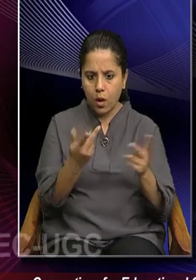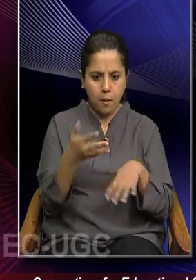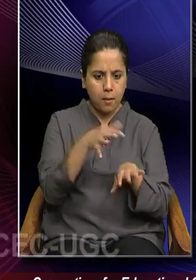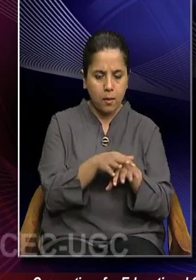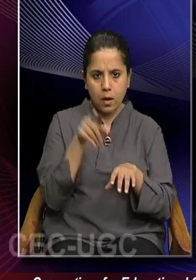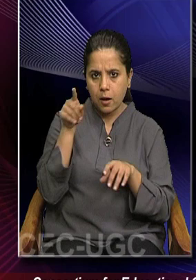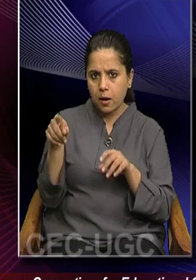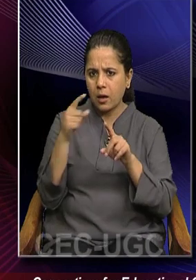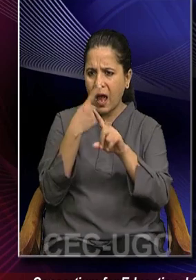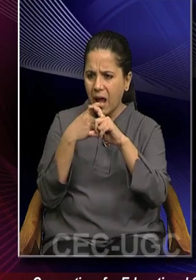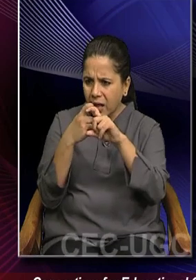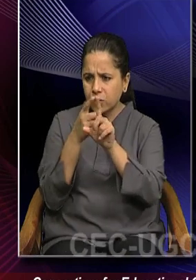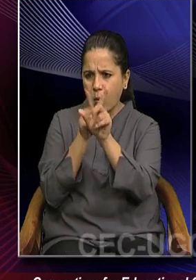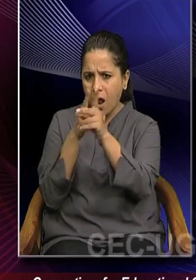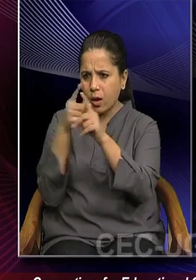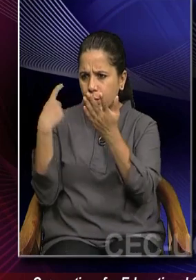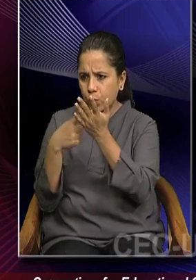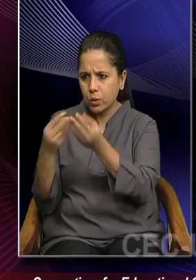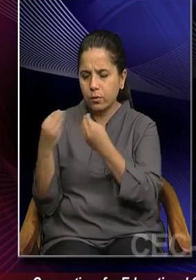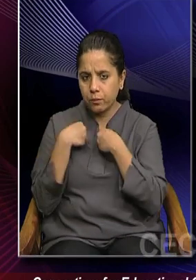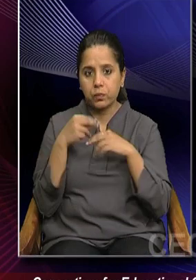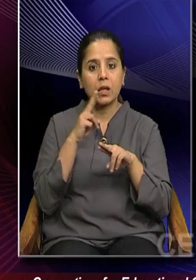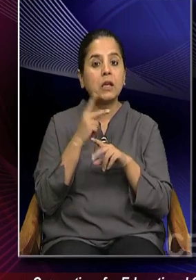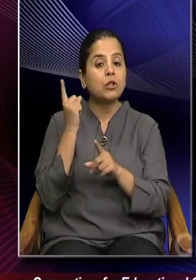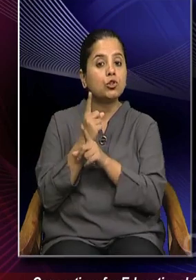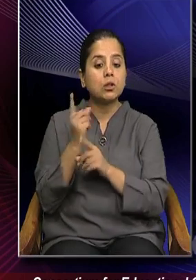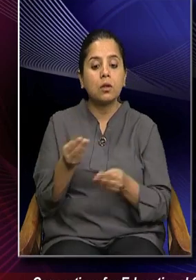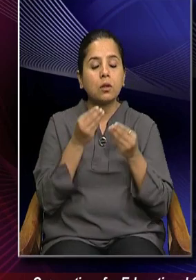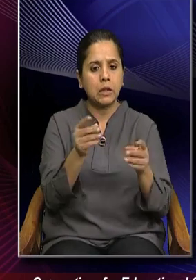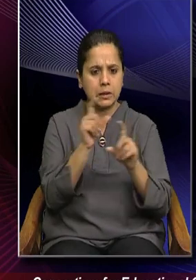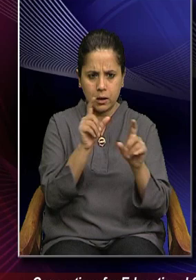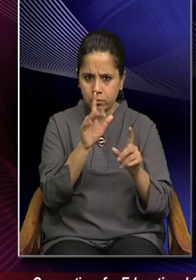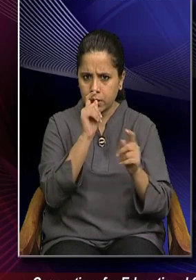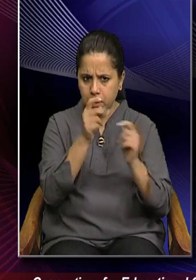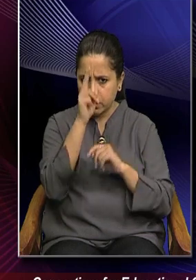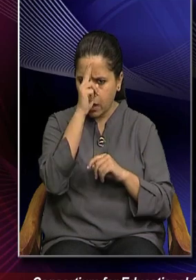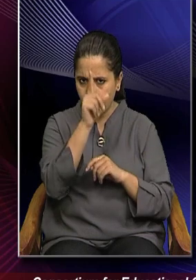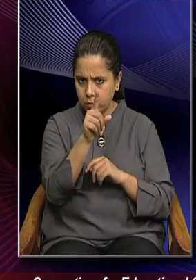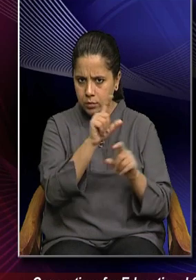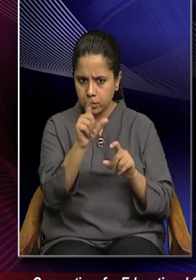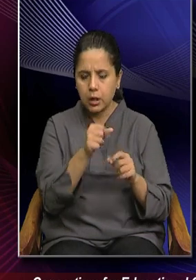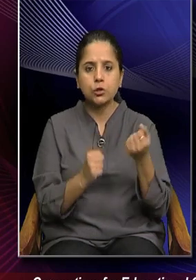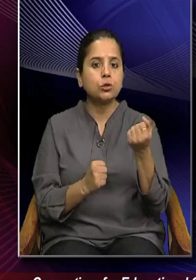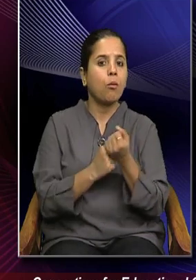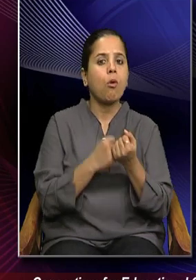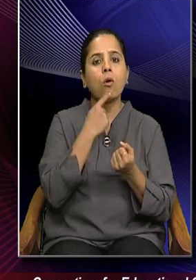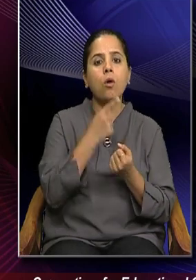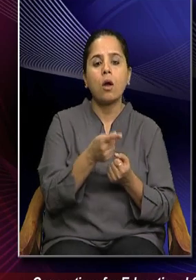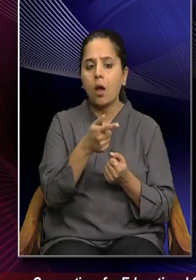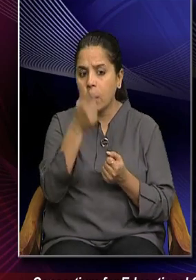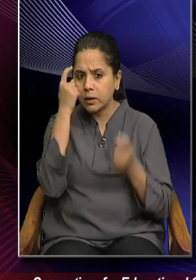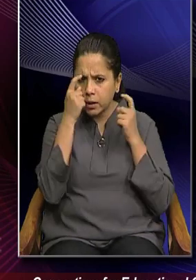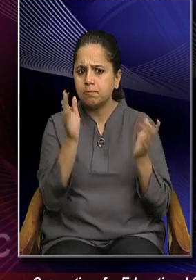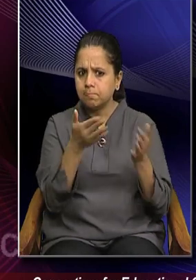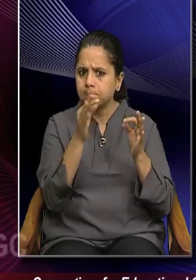those equations. The teacher facilitates and clarifies the doubt and supports the critical